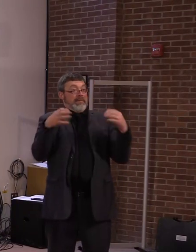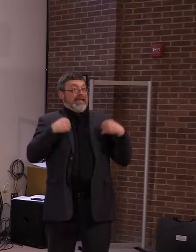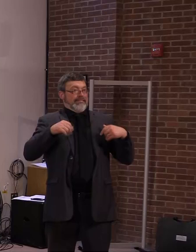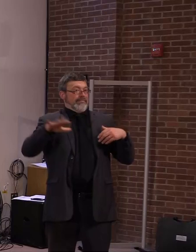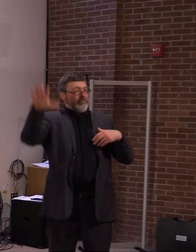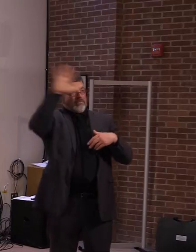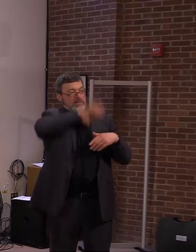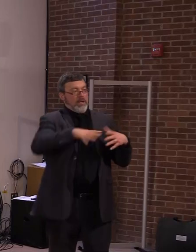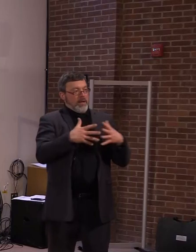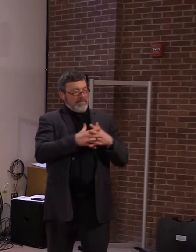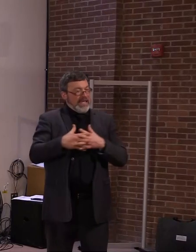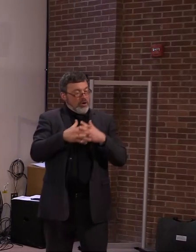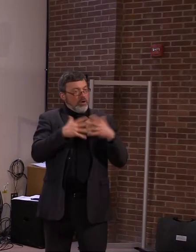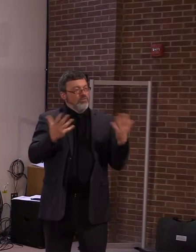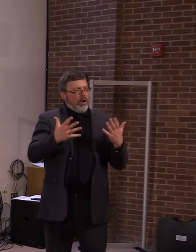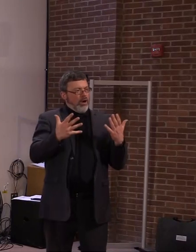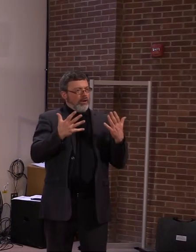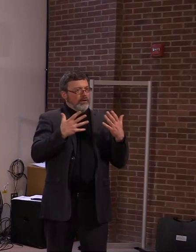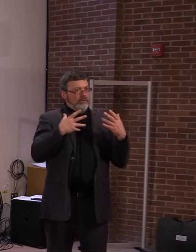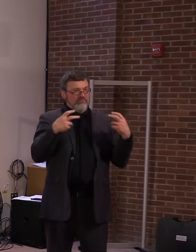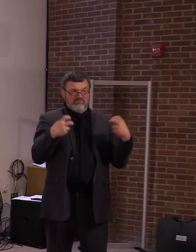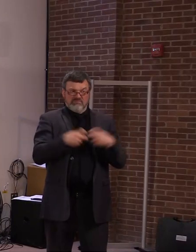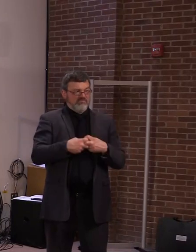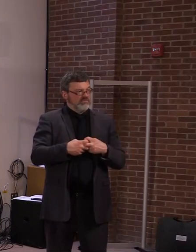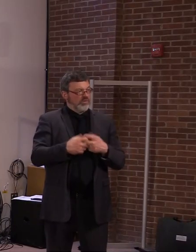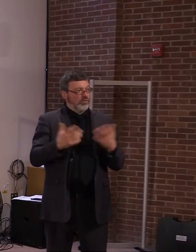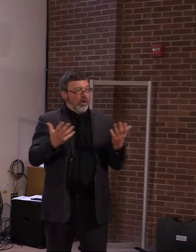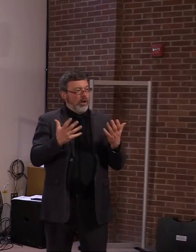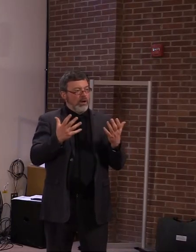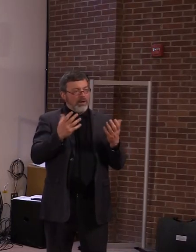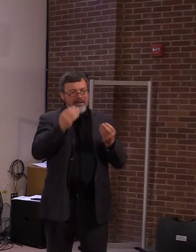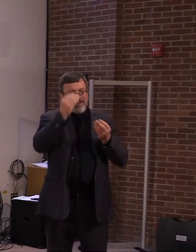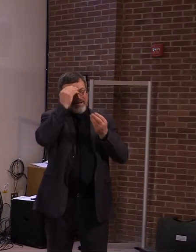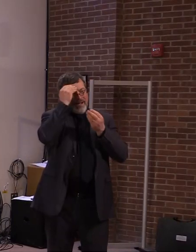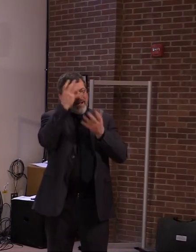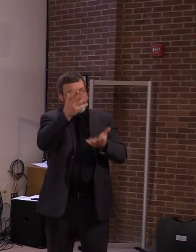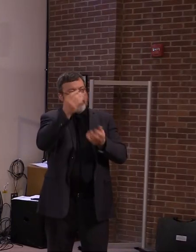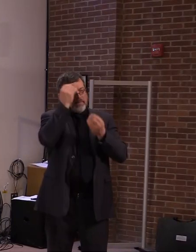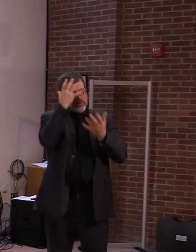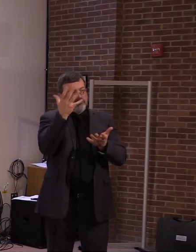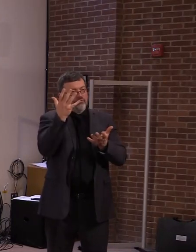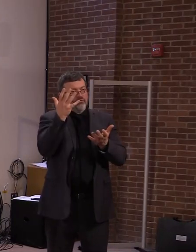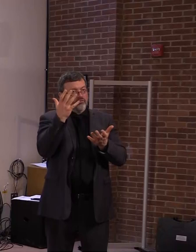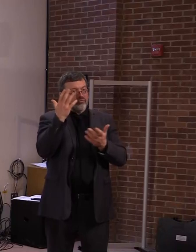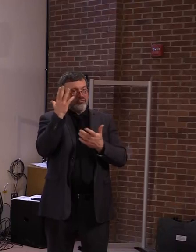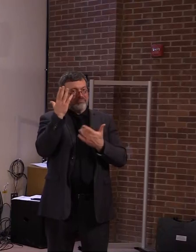with the fact that we will lose a lot of insight based on people doing their own testing.